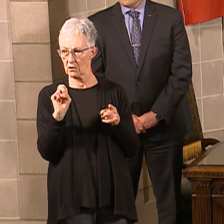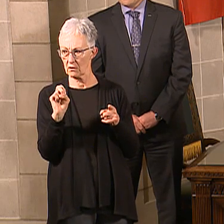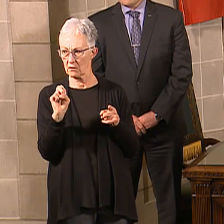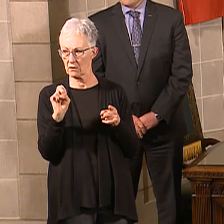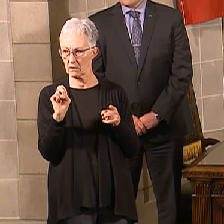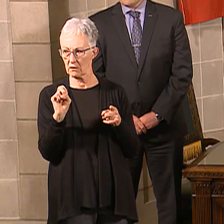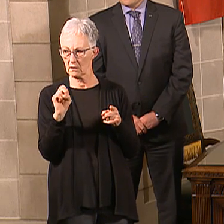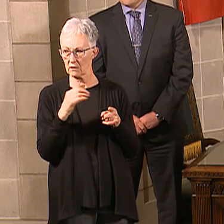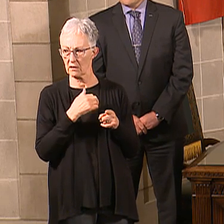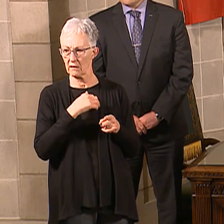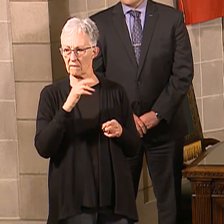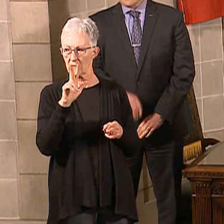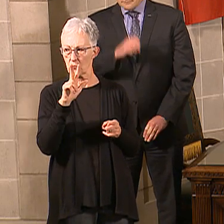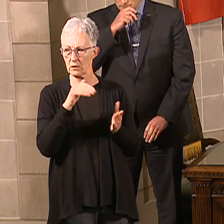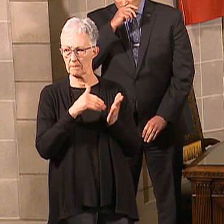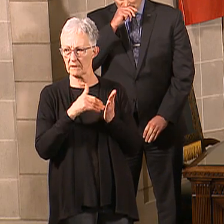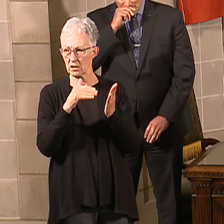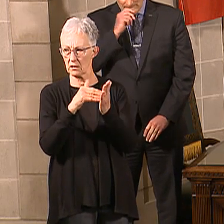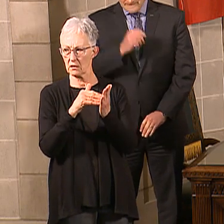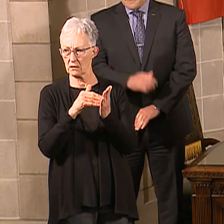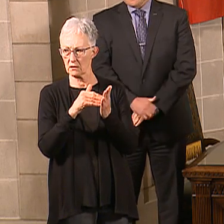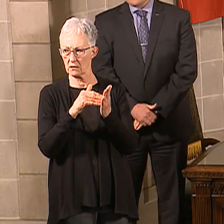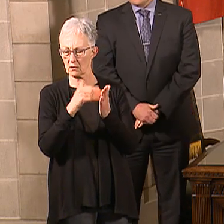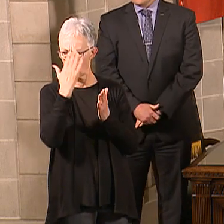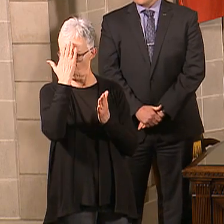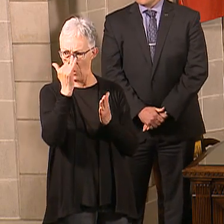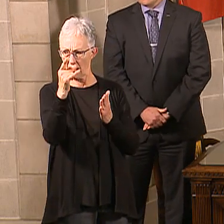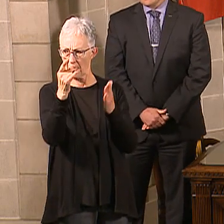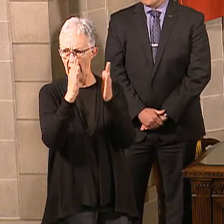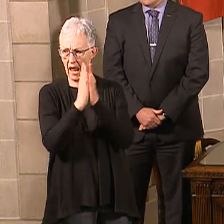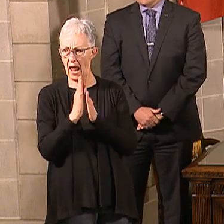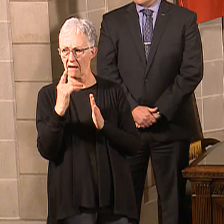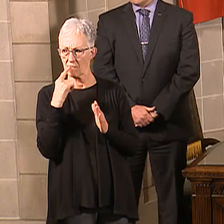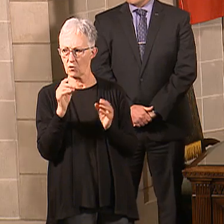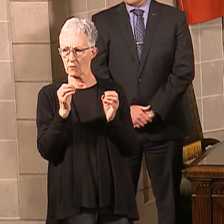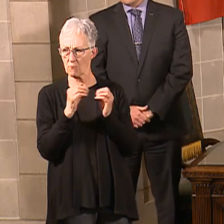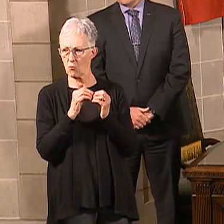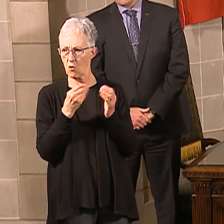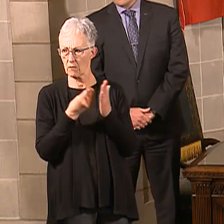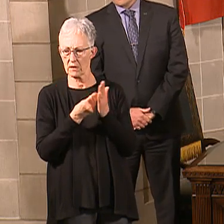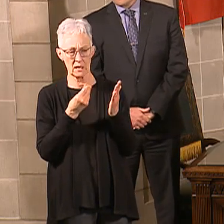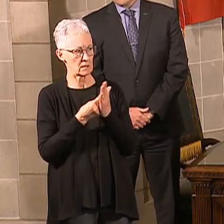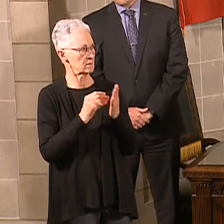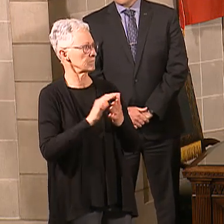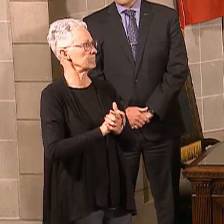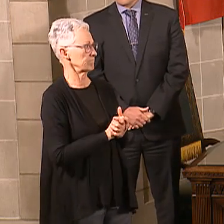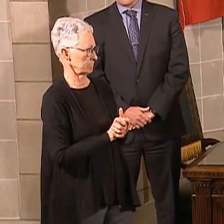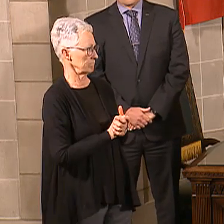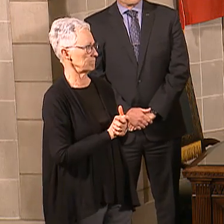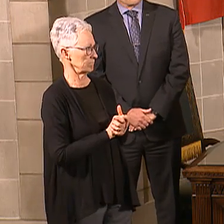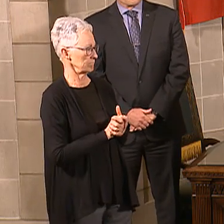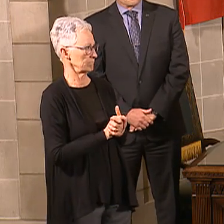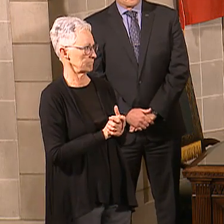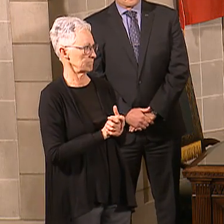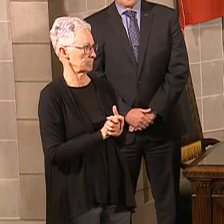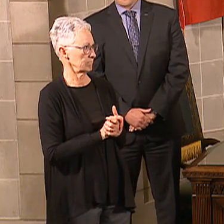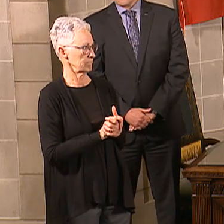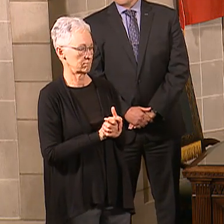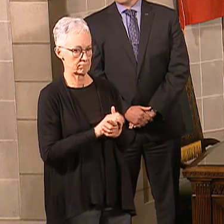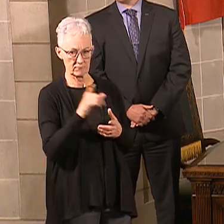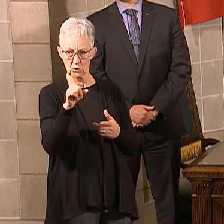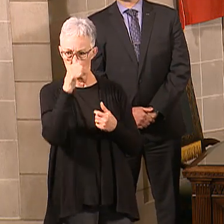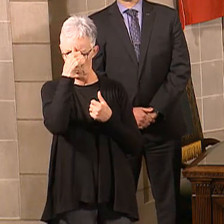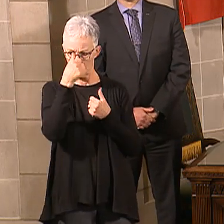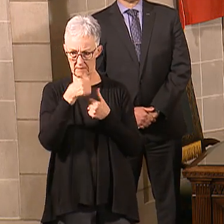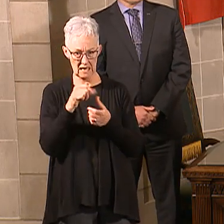is coming from the rainy day fund. Why were the additional funds requested? I think Andrew's referring to the additional money Right, so I'll take that question first. So as you may